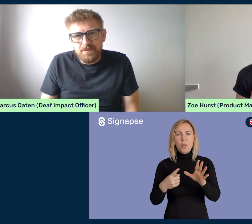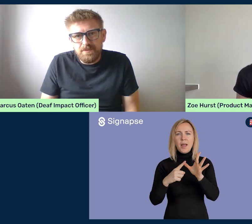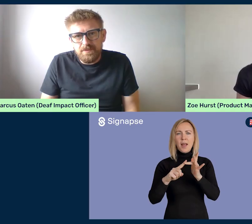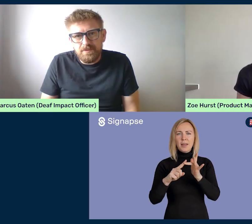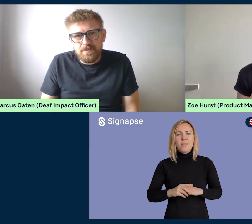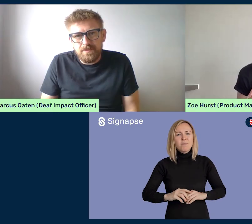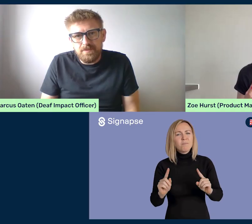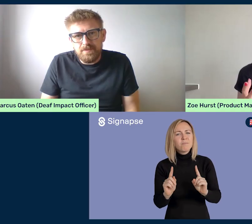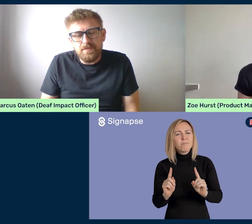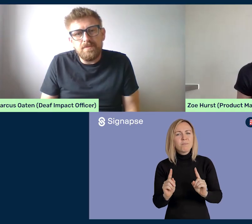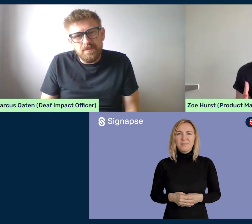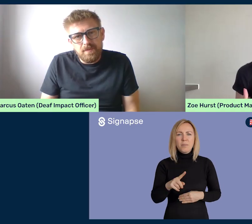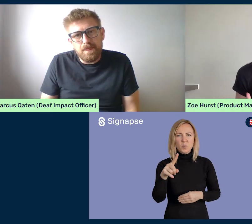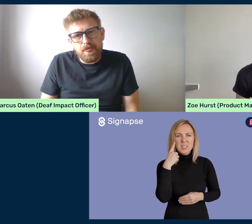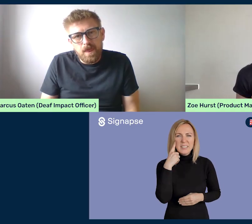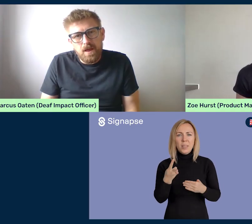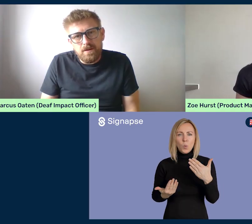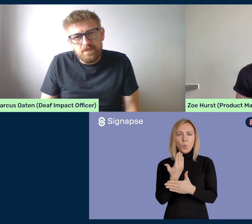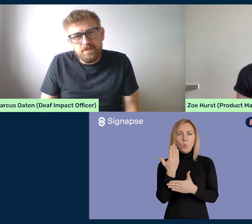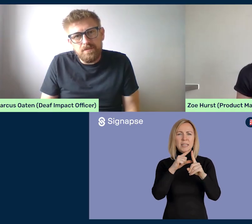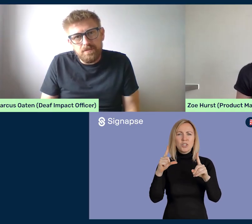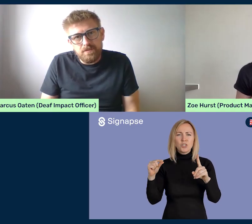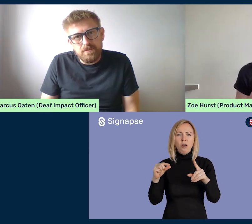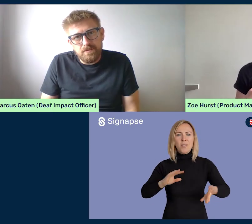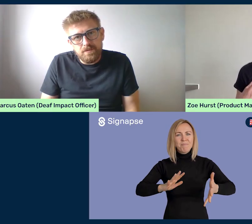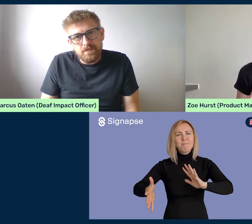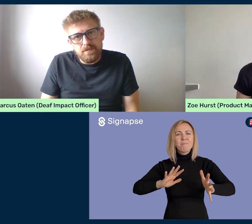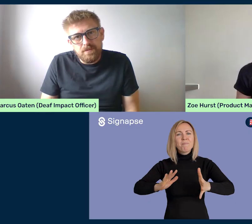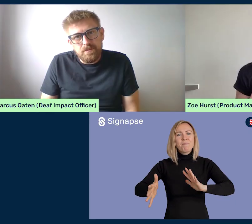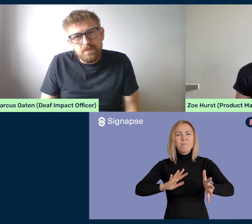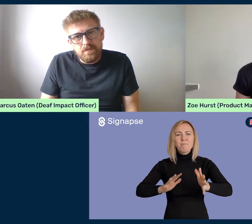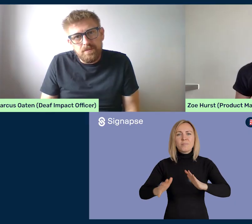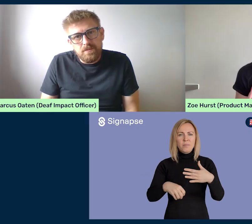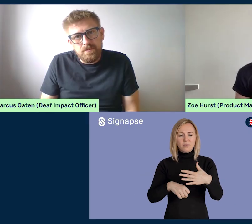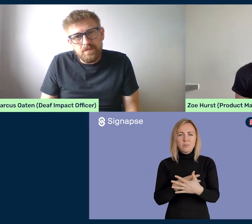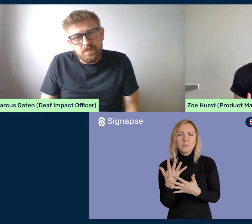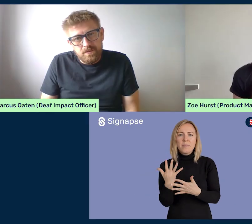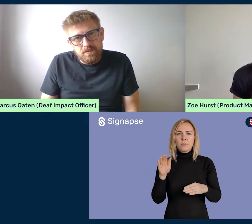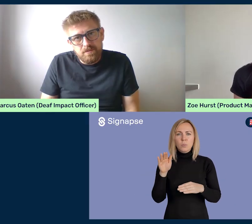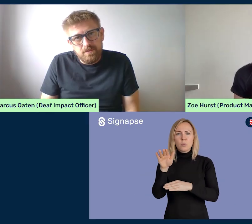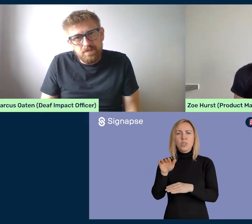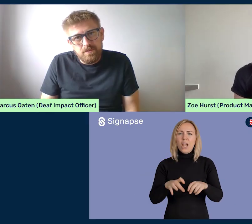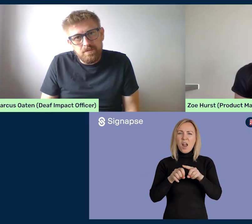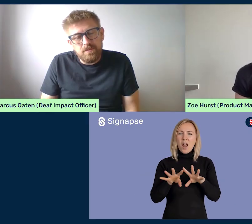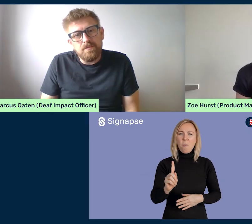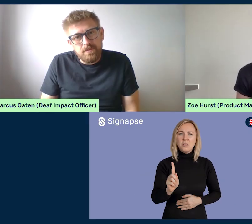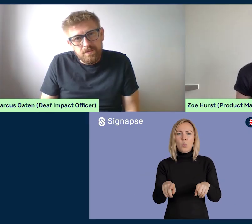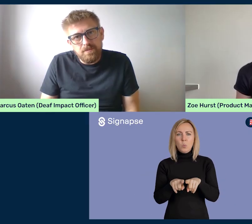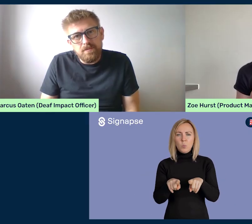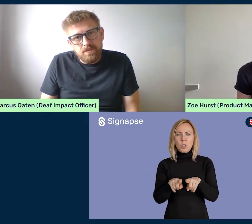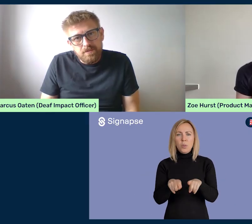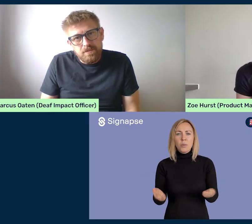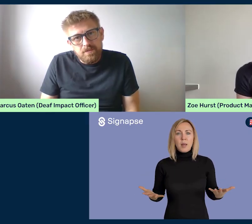do you kind of see where these new digital signers that we've kind of started to develop where they could start to be used? I